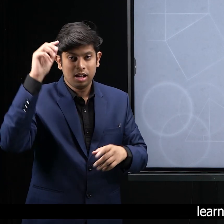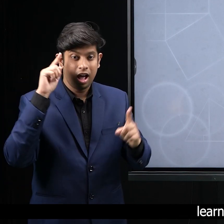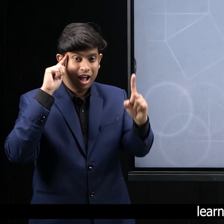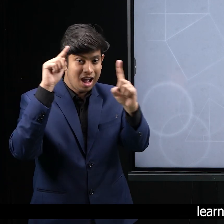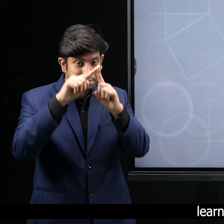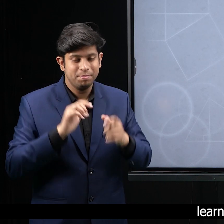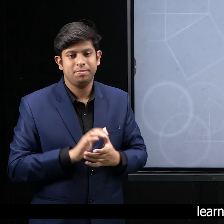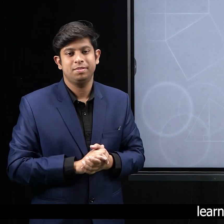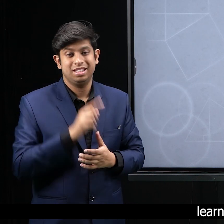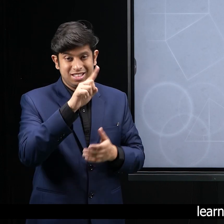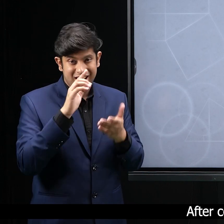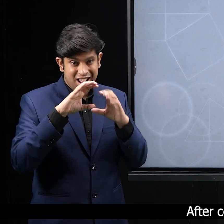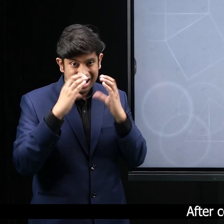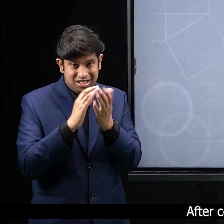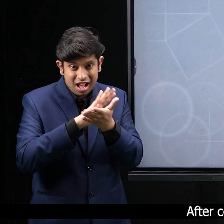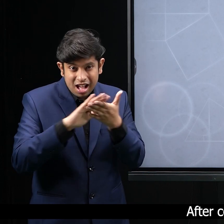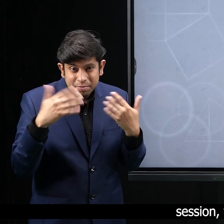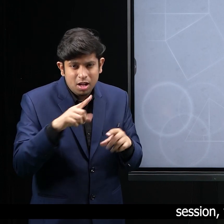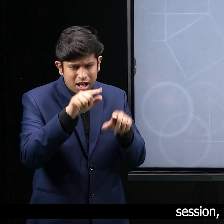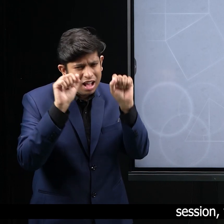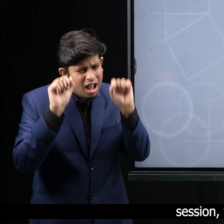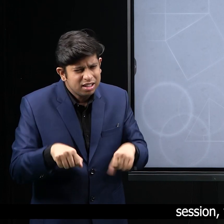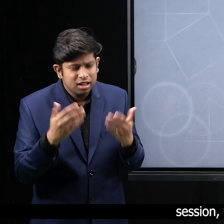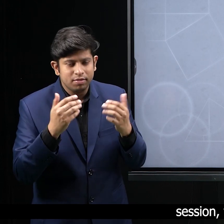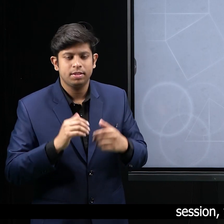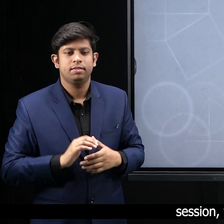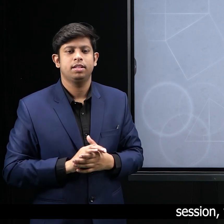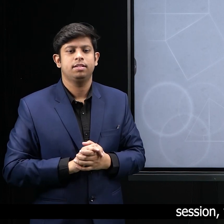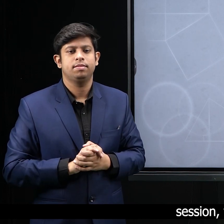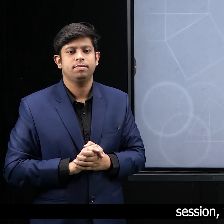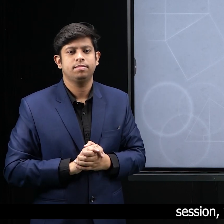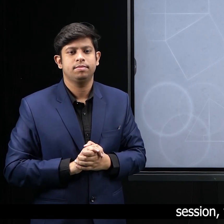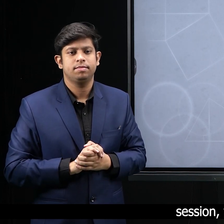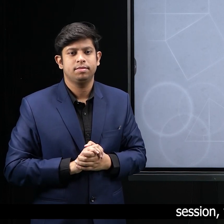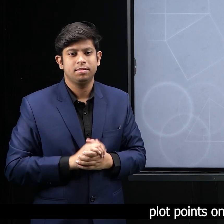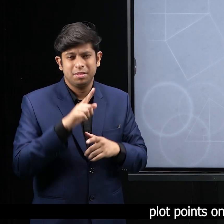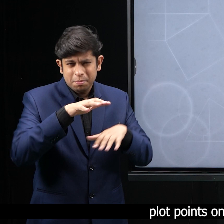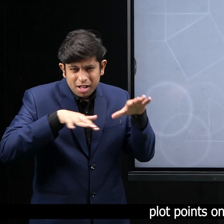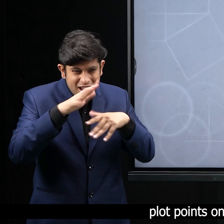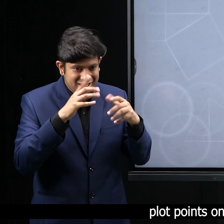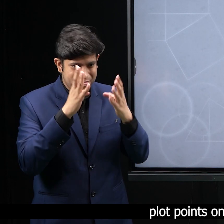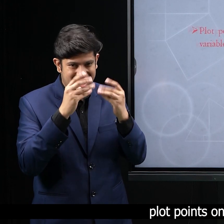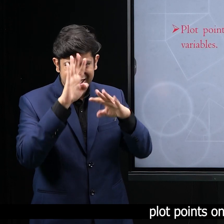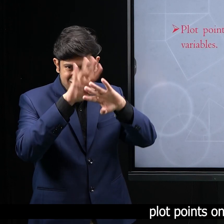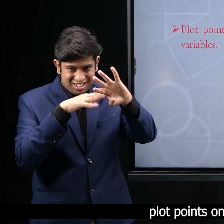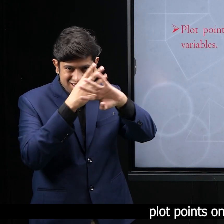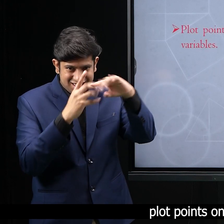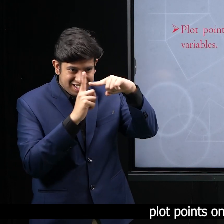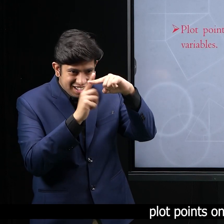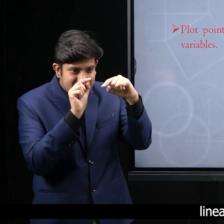Learning objectives. After completion of this session, you will be able to plot points on the graph for a pair of